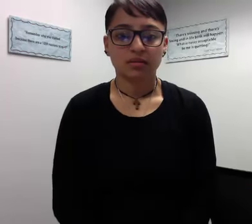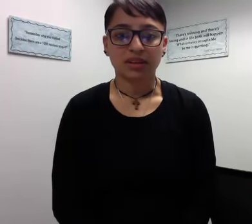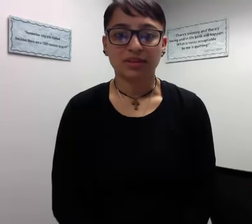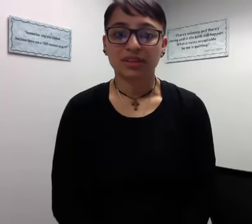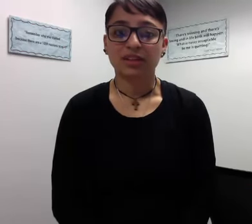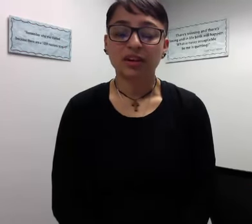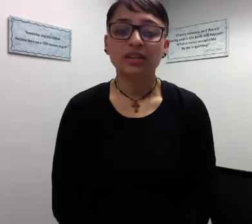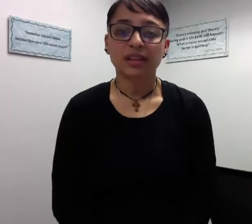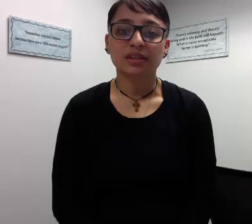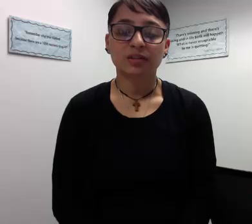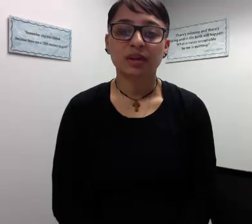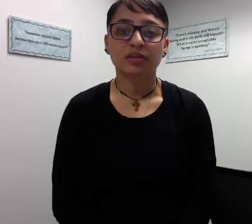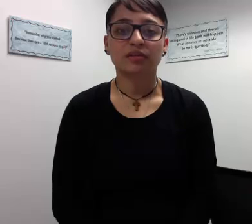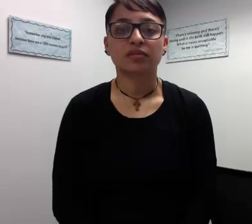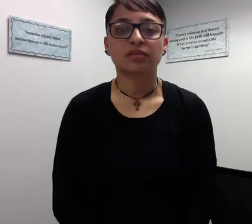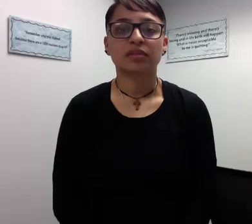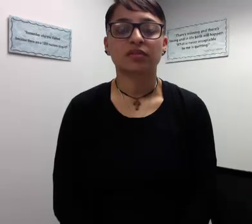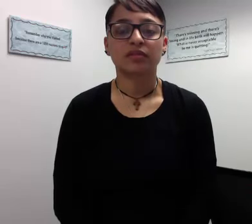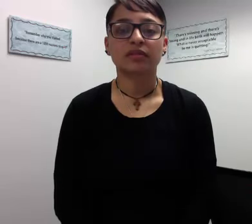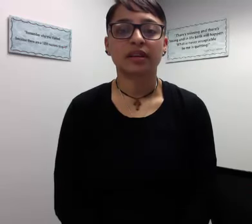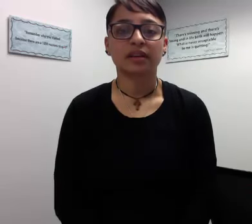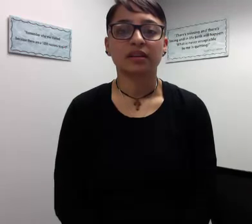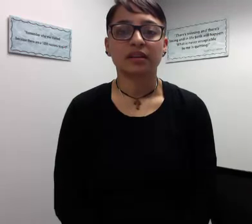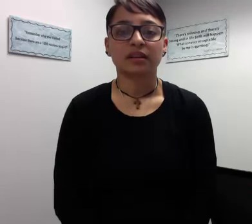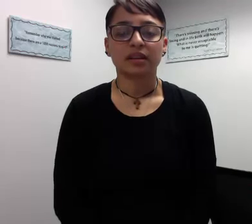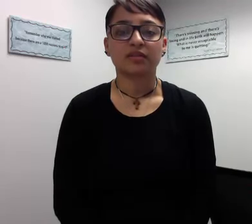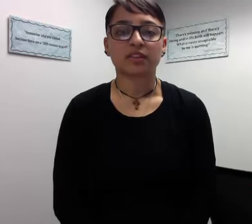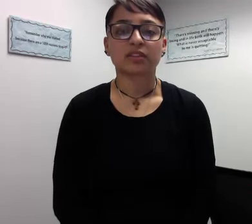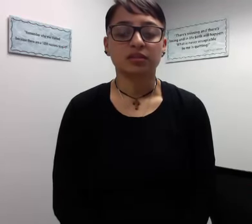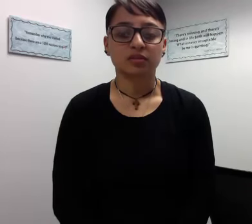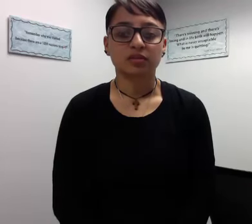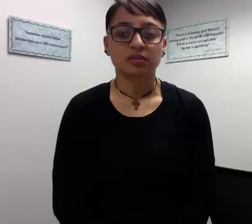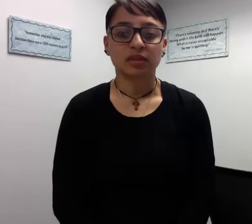But we encourage that as well, and to involve that in the function in their